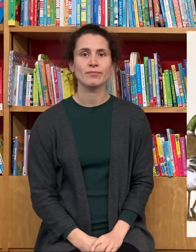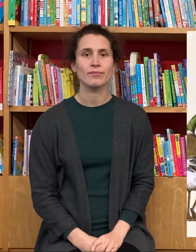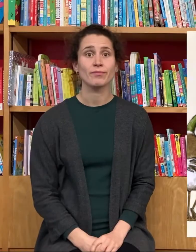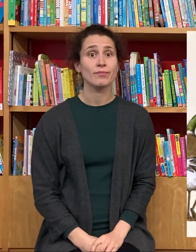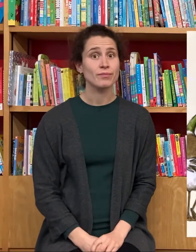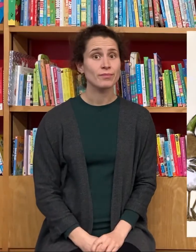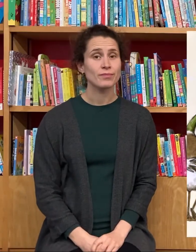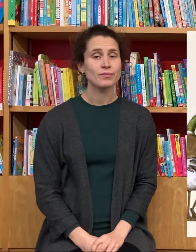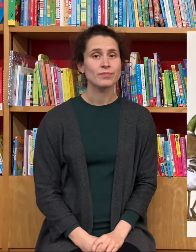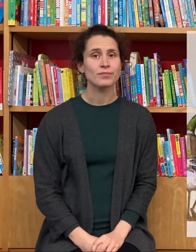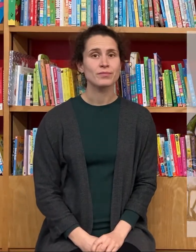Then